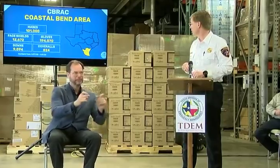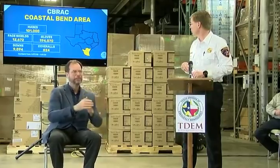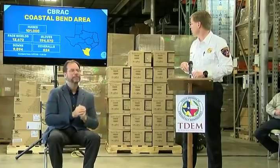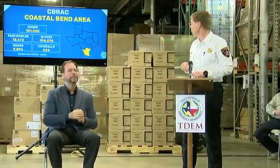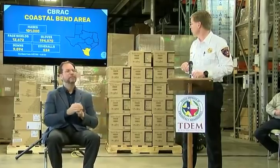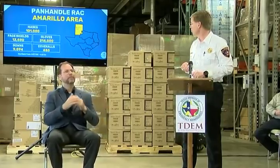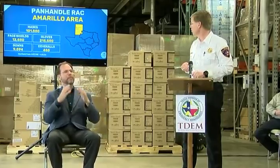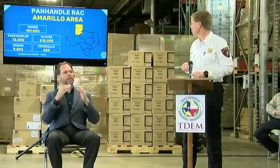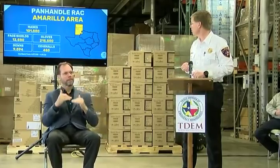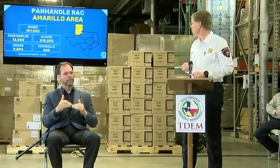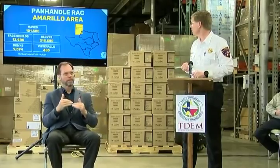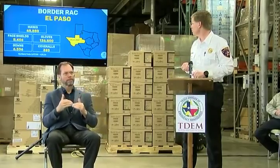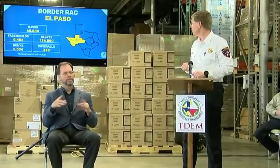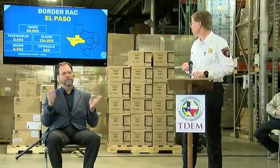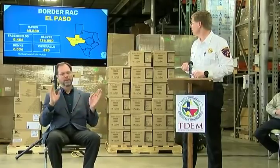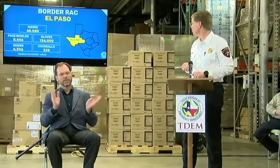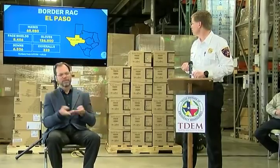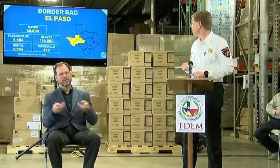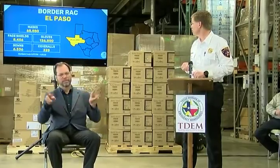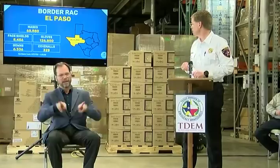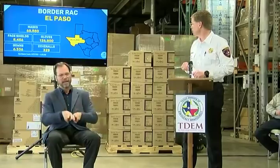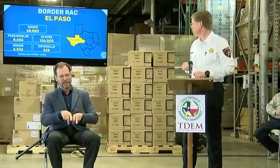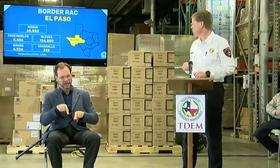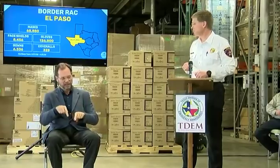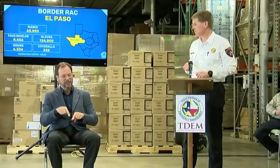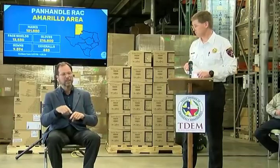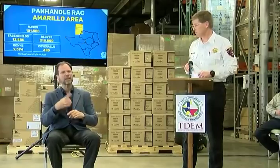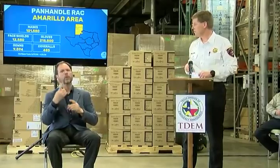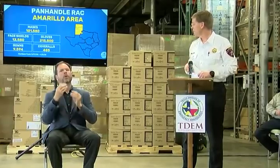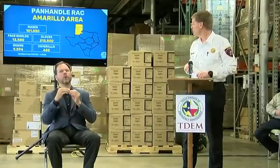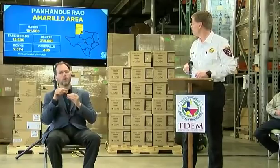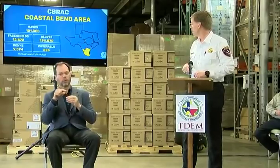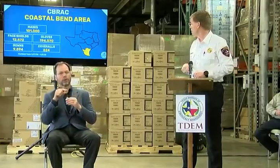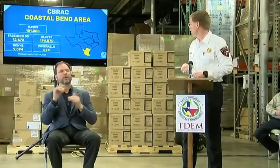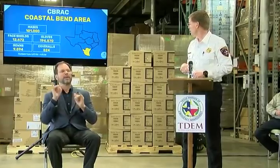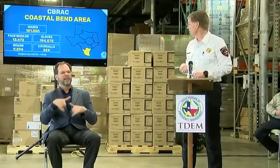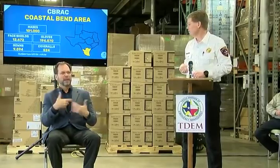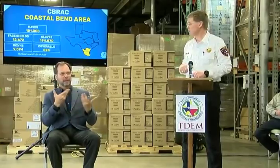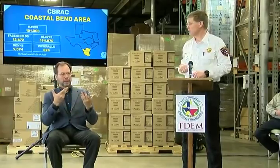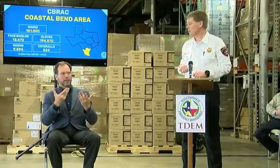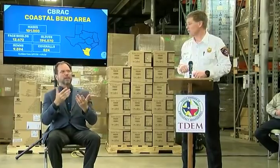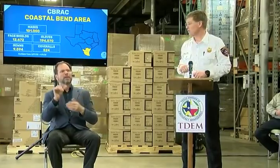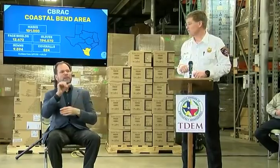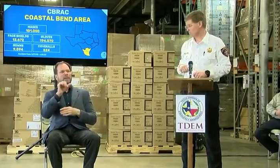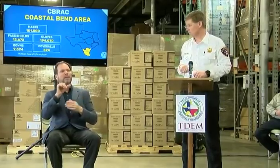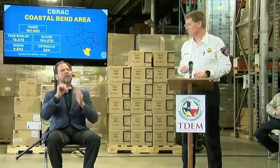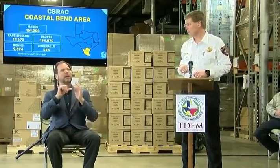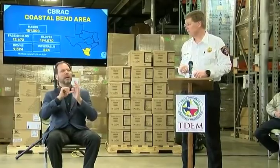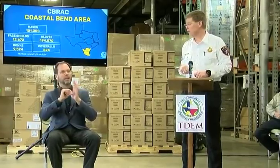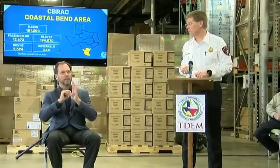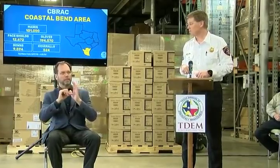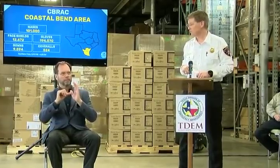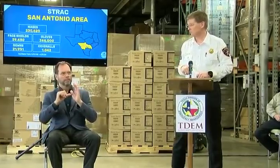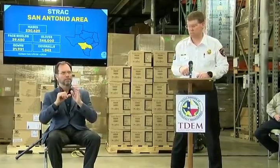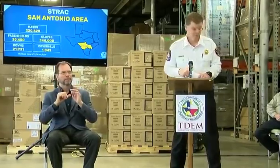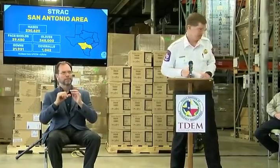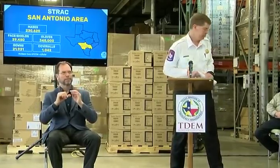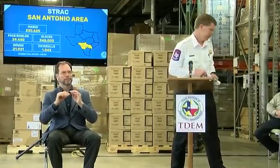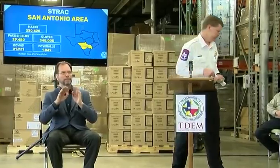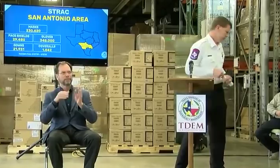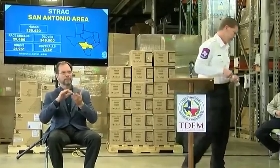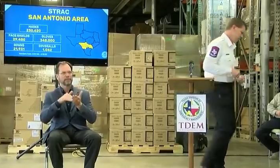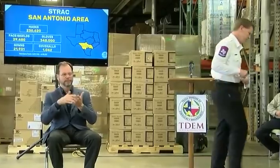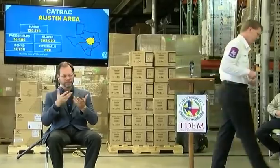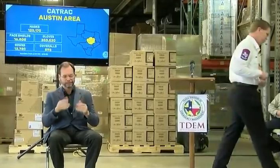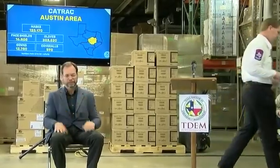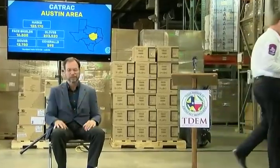And then I think we have one more. There we go. Good, that's got them all. Very good.